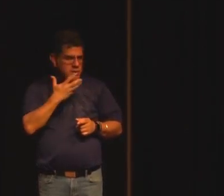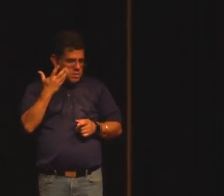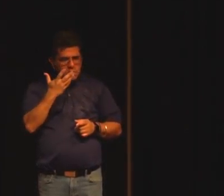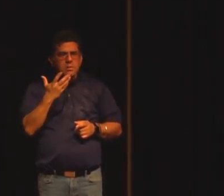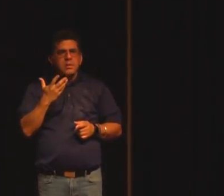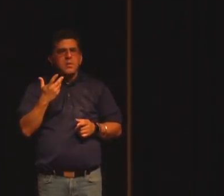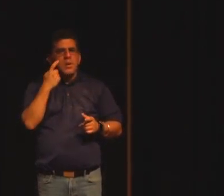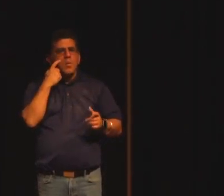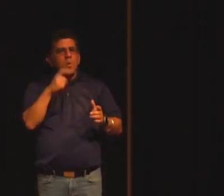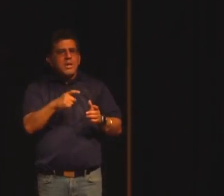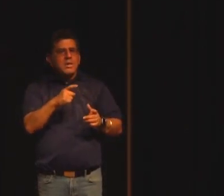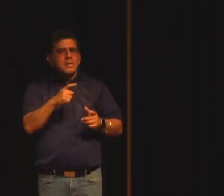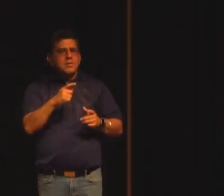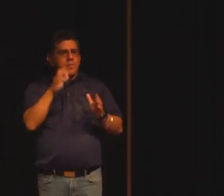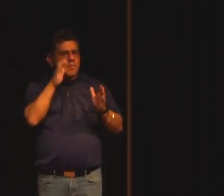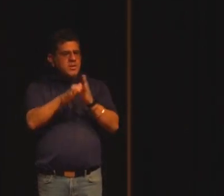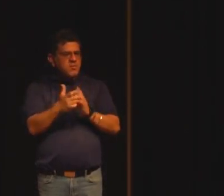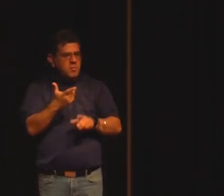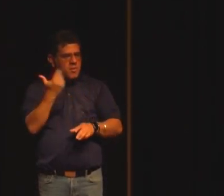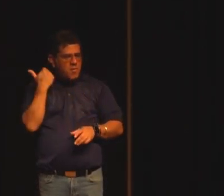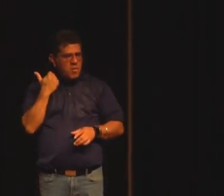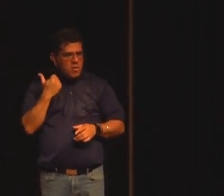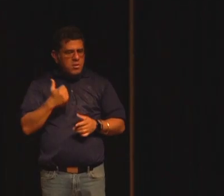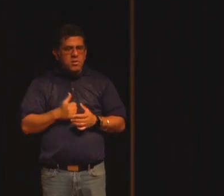an image that was taken before?